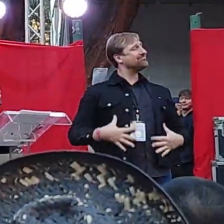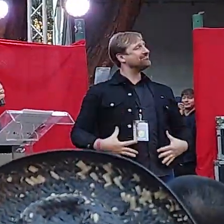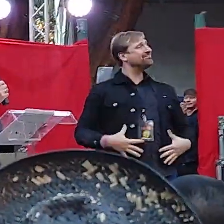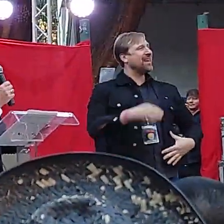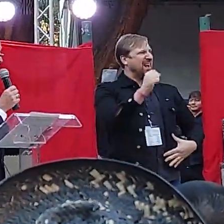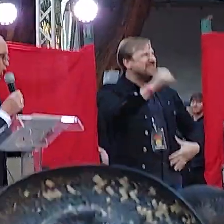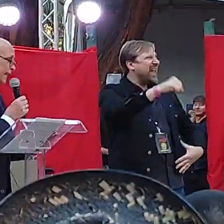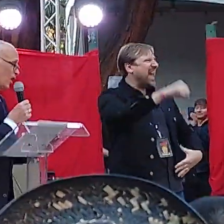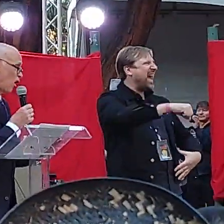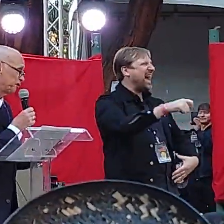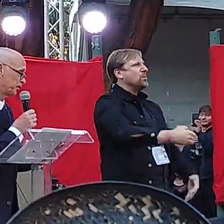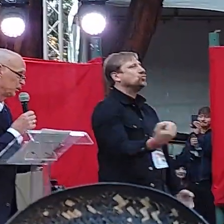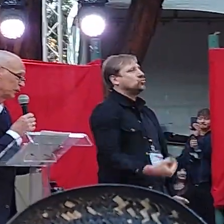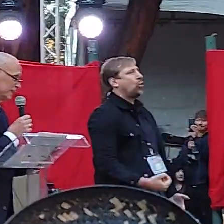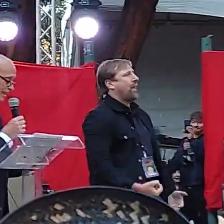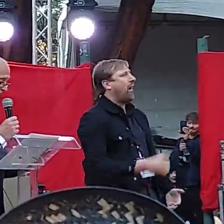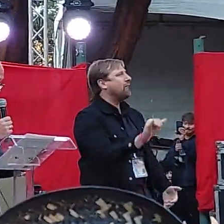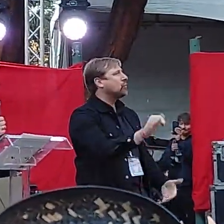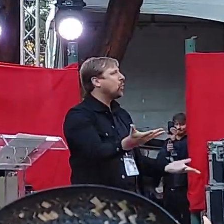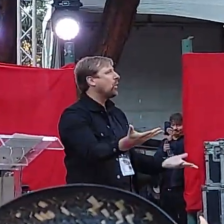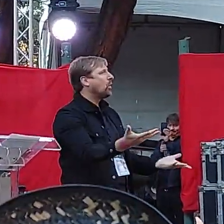Oh yeah, he was jerking off too.